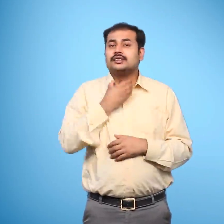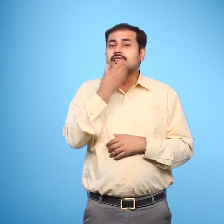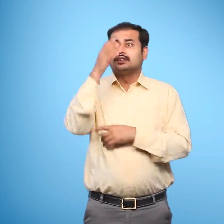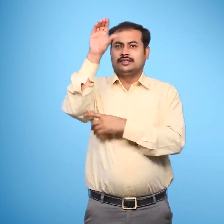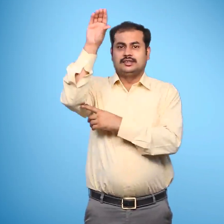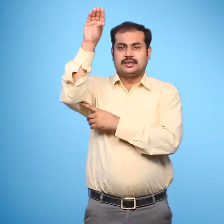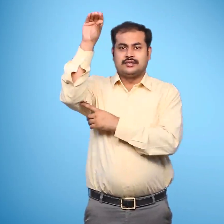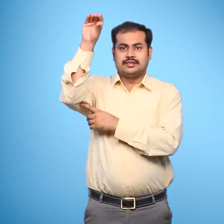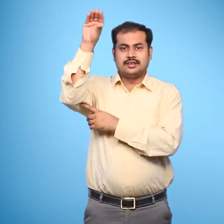giraffe,